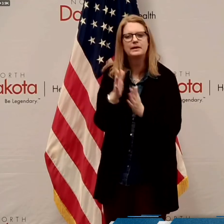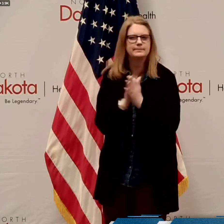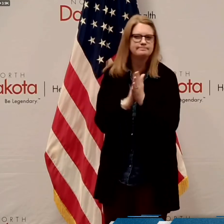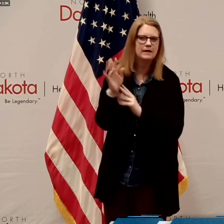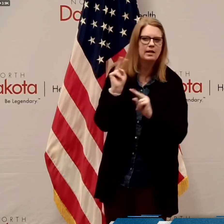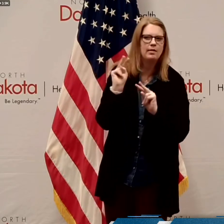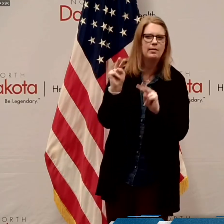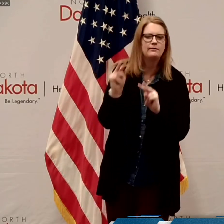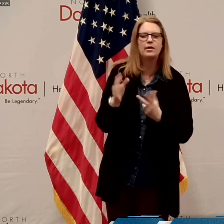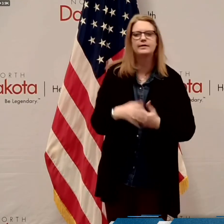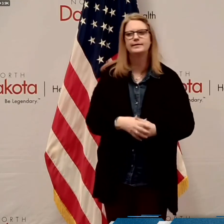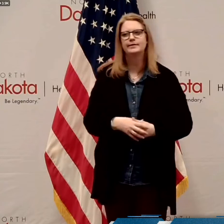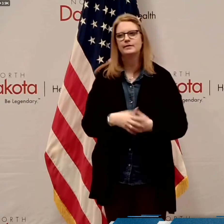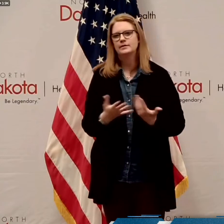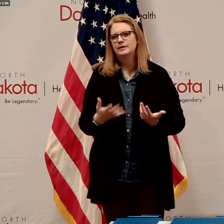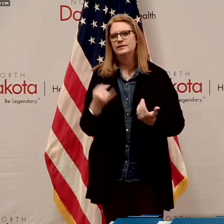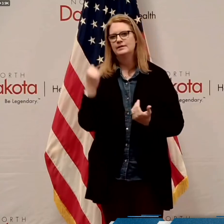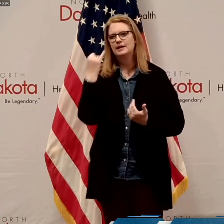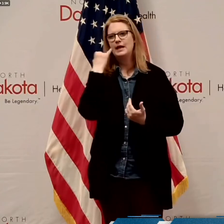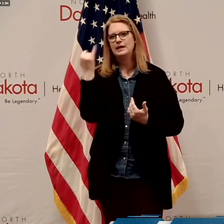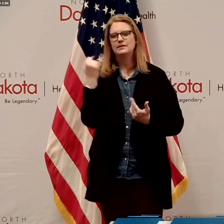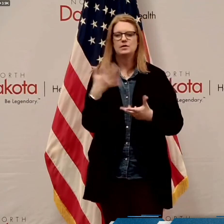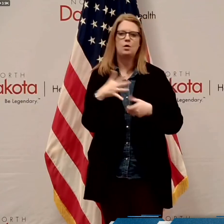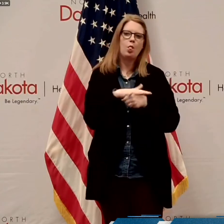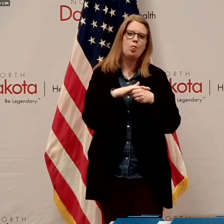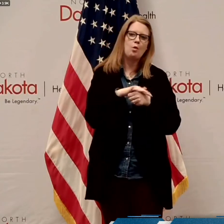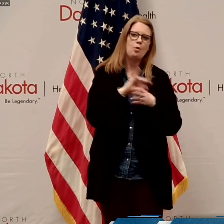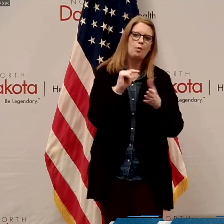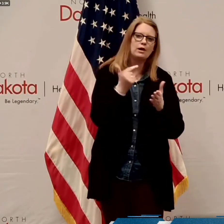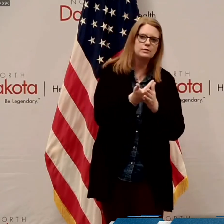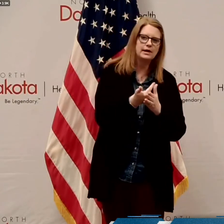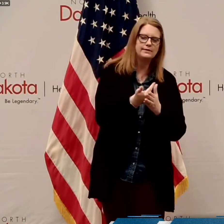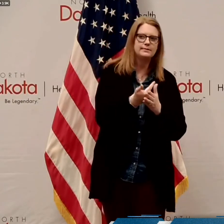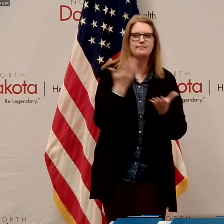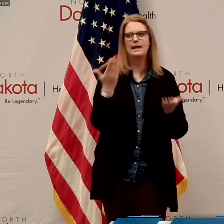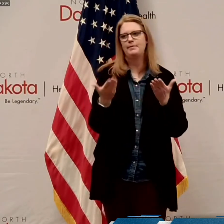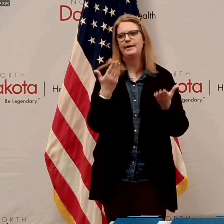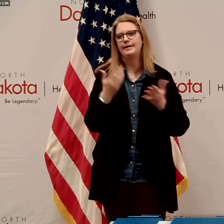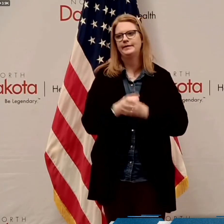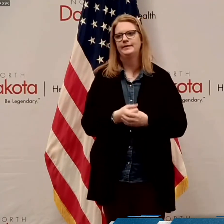ideas kicked around about having, in addition to the local graduations, would you do a